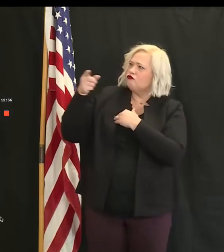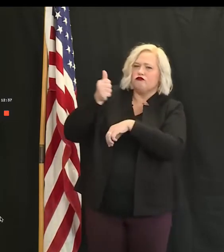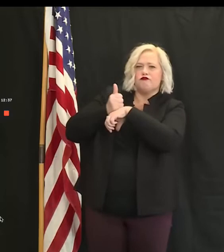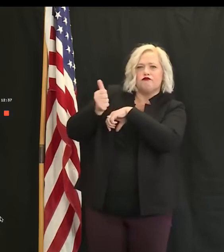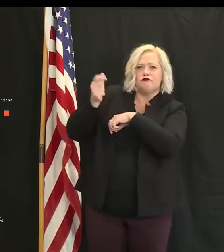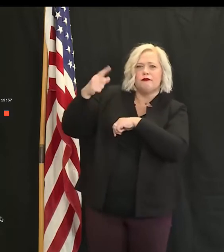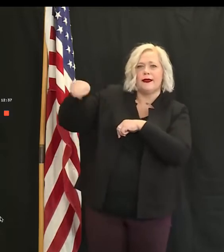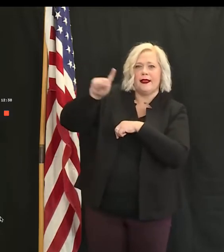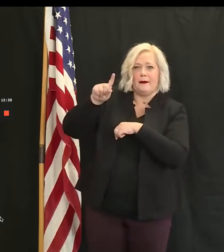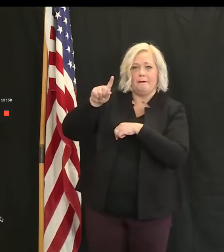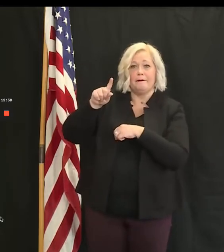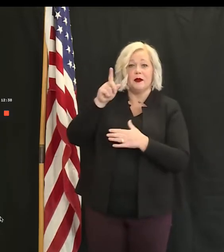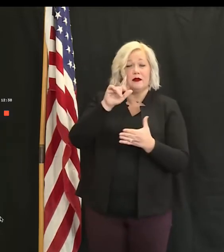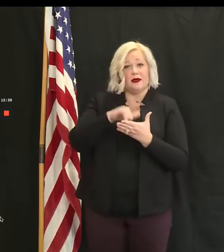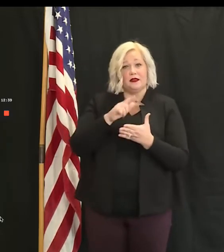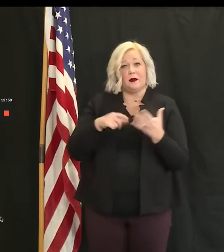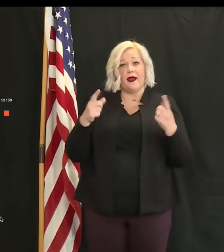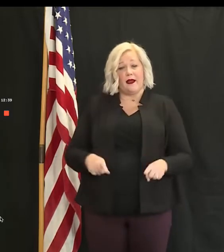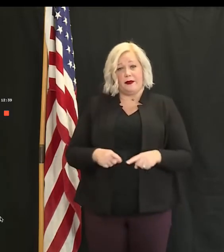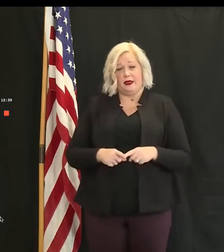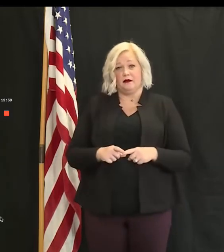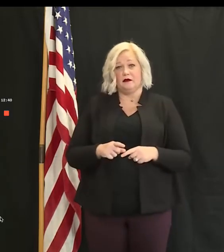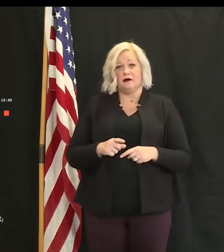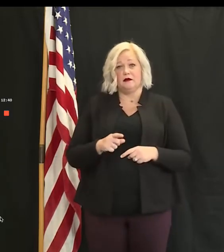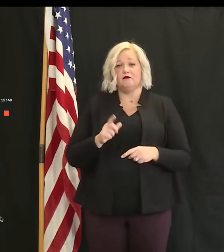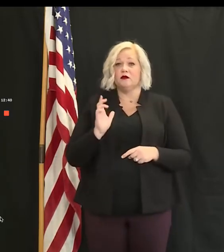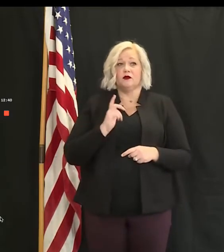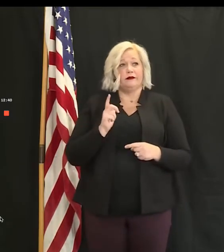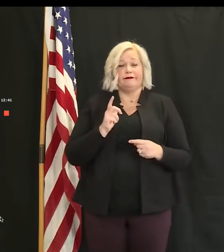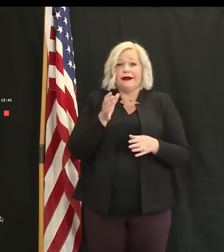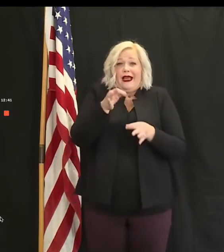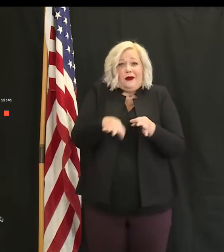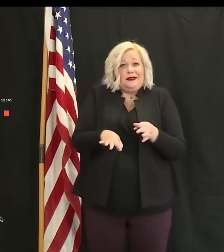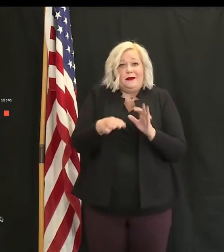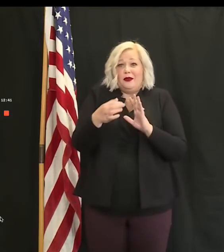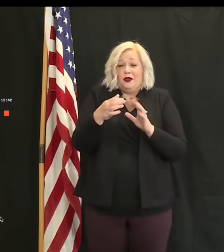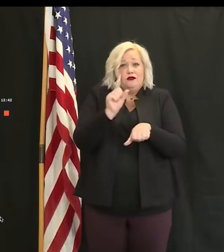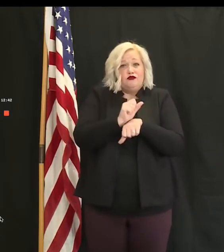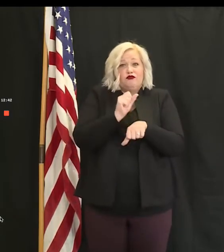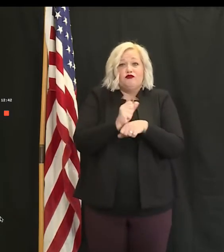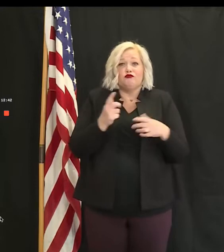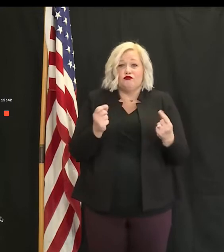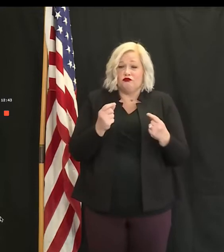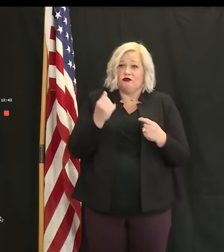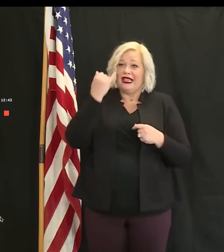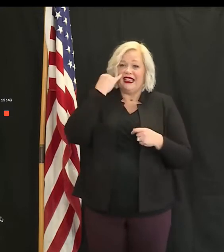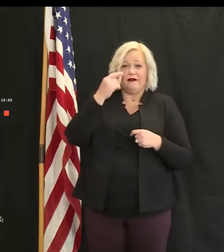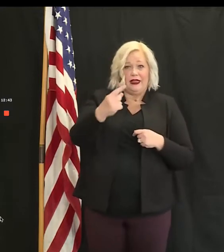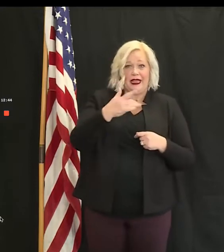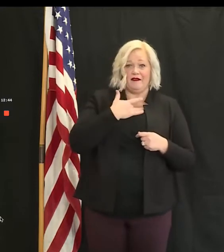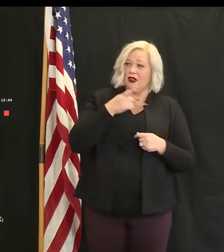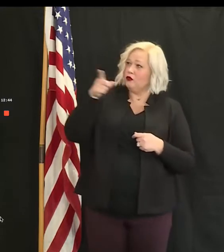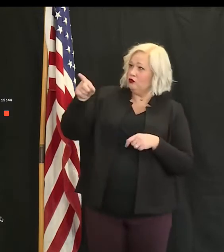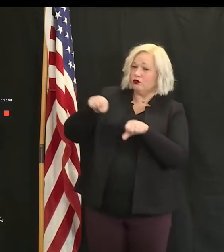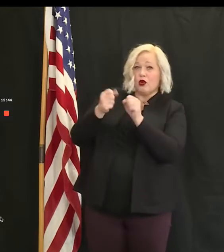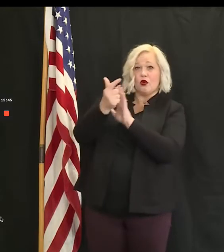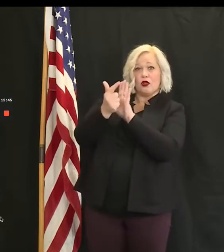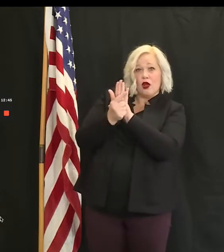Our approach was simple. Where we believed the evidence would prove a criminal charge, we sought and